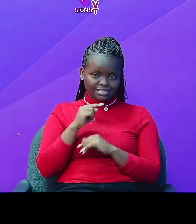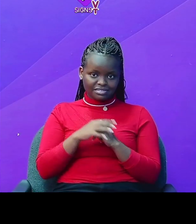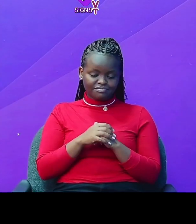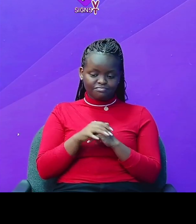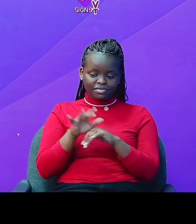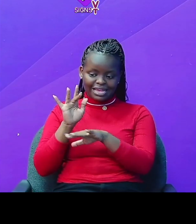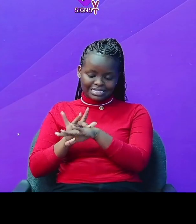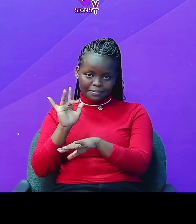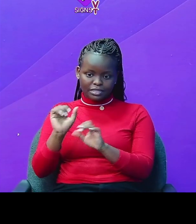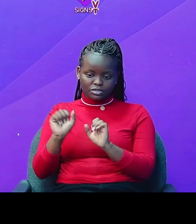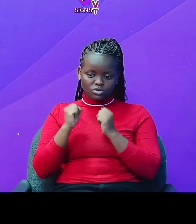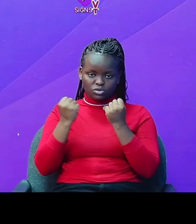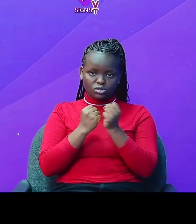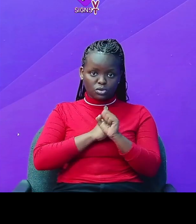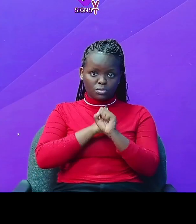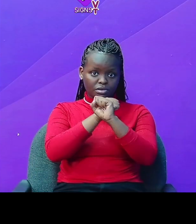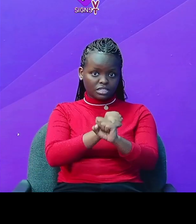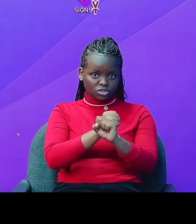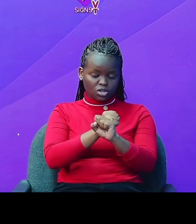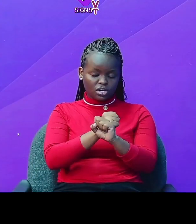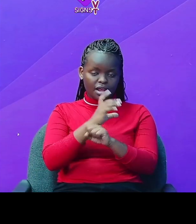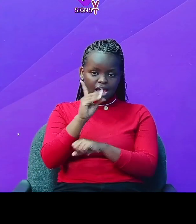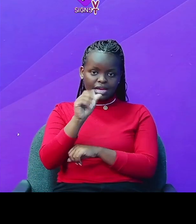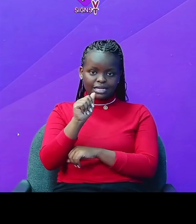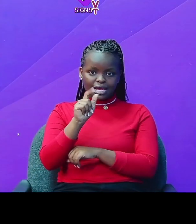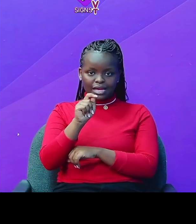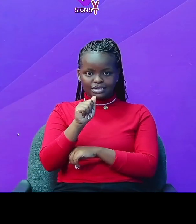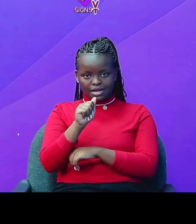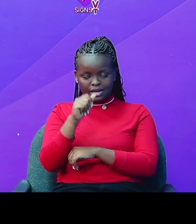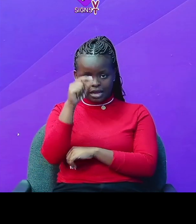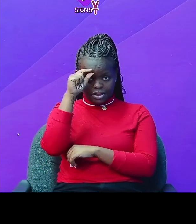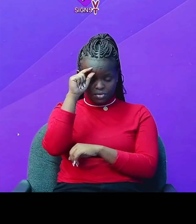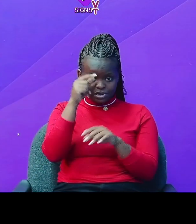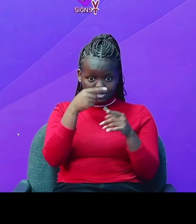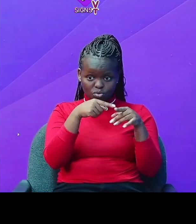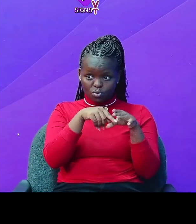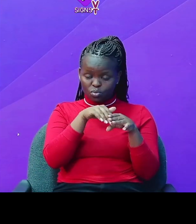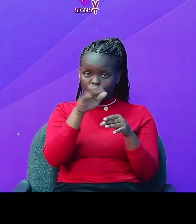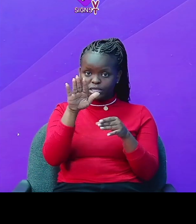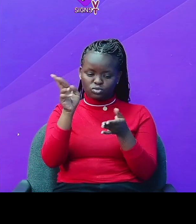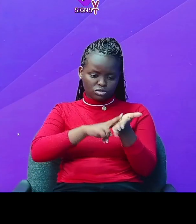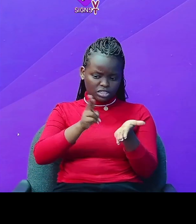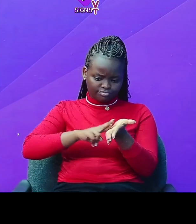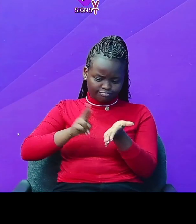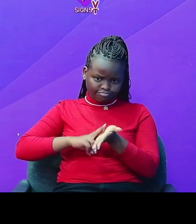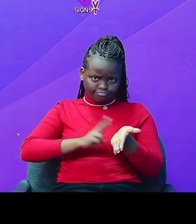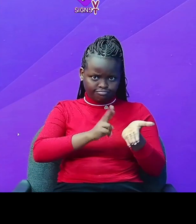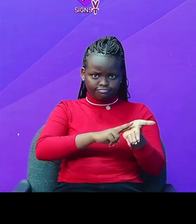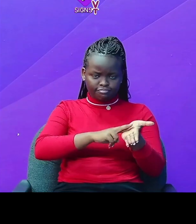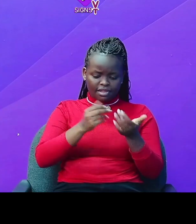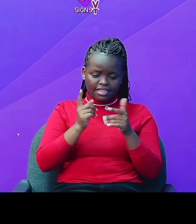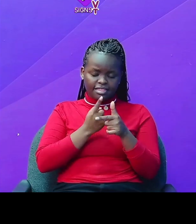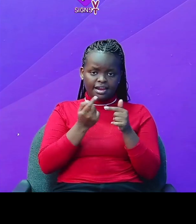into the social protection database. So government went house to house to register, and then there is a criteria because